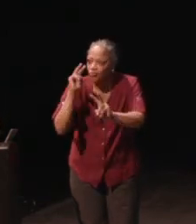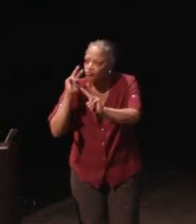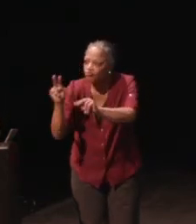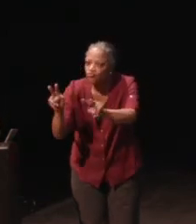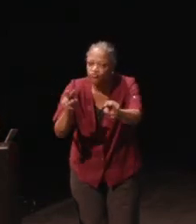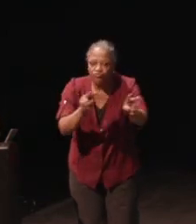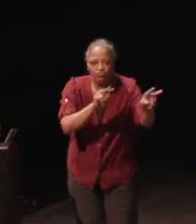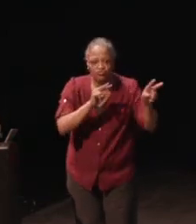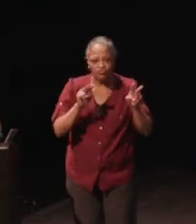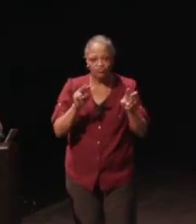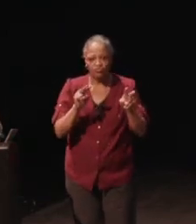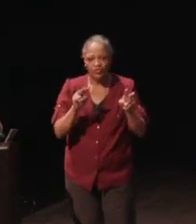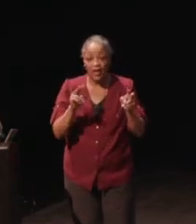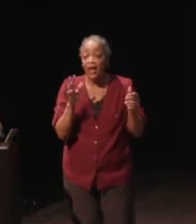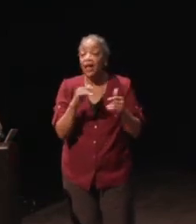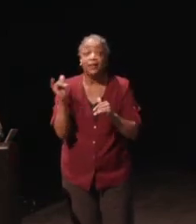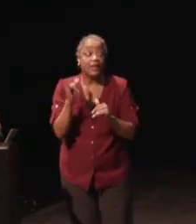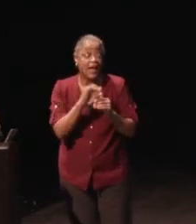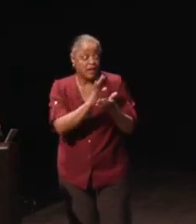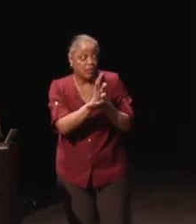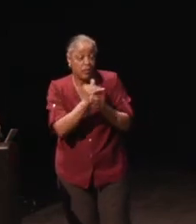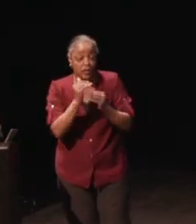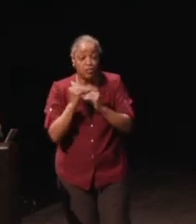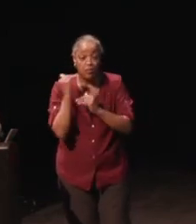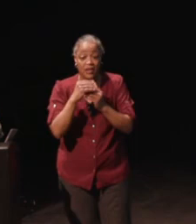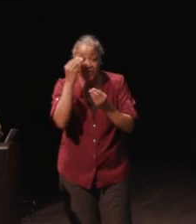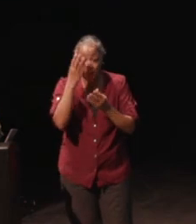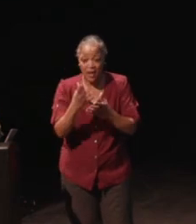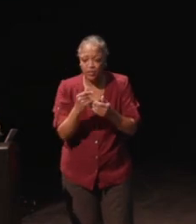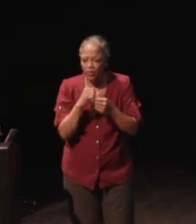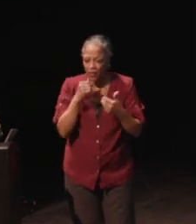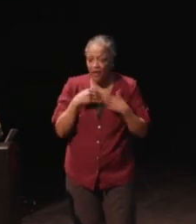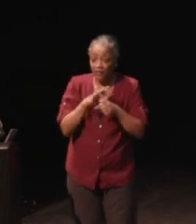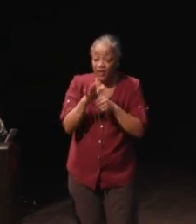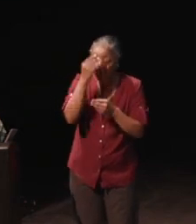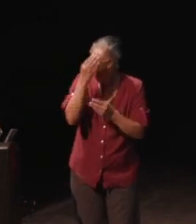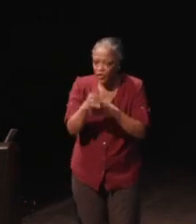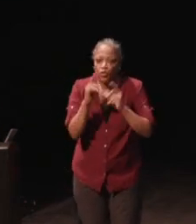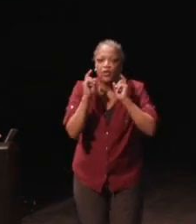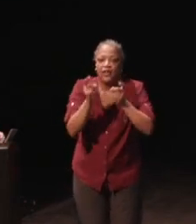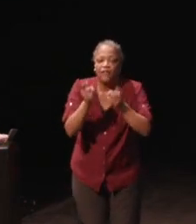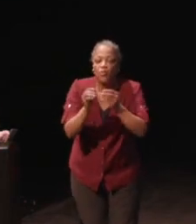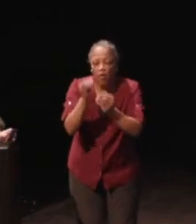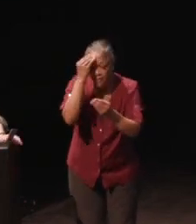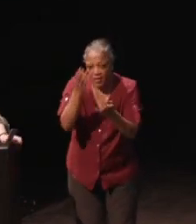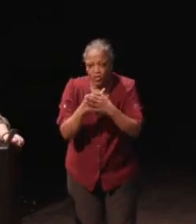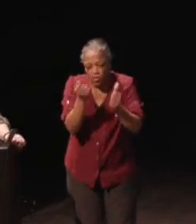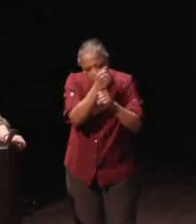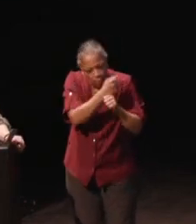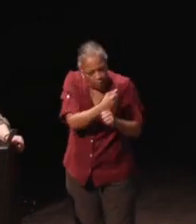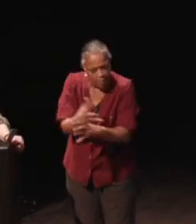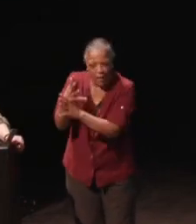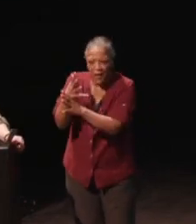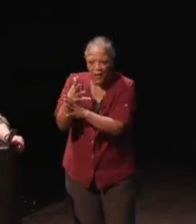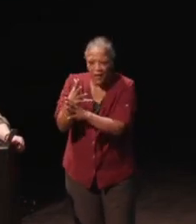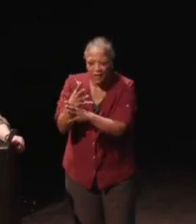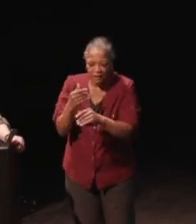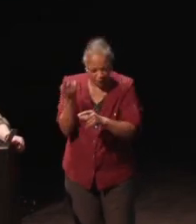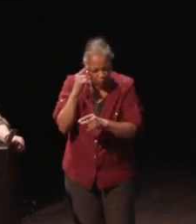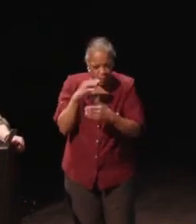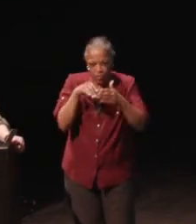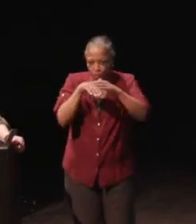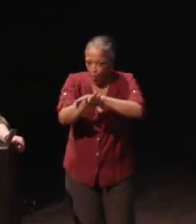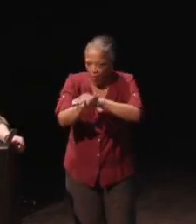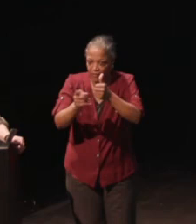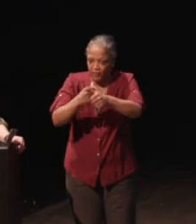time not too much information. Like, you don't have enough information, we're going to give you enough information so that you can preview as